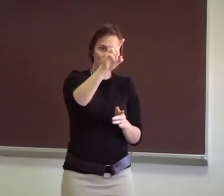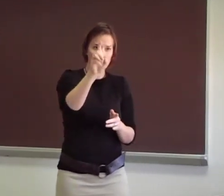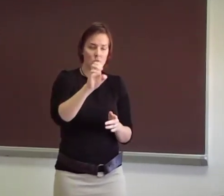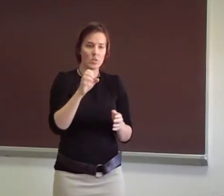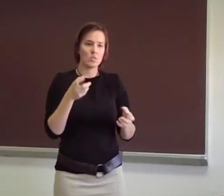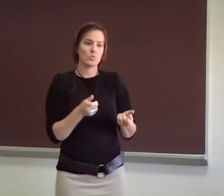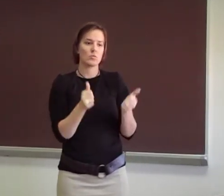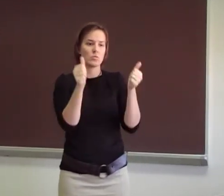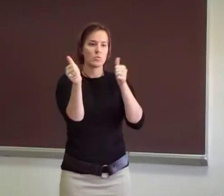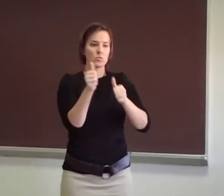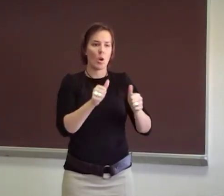a sip